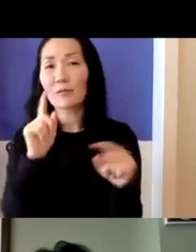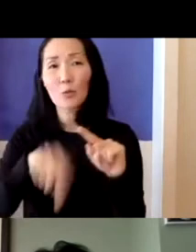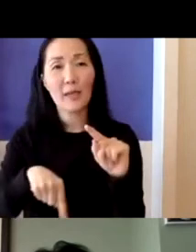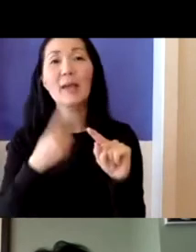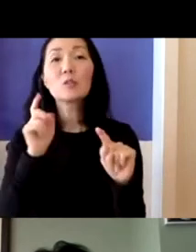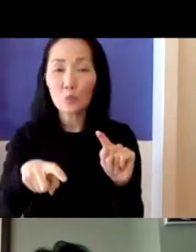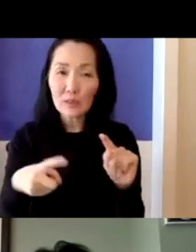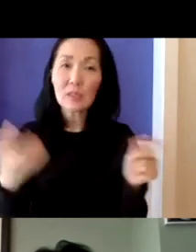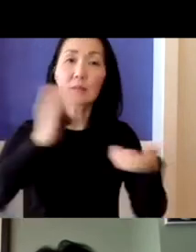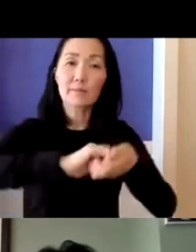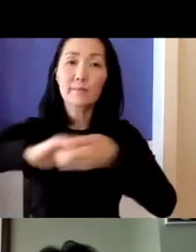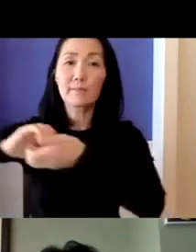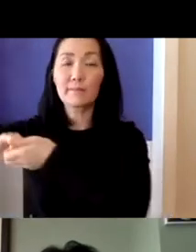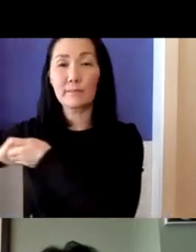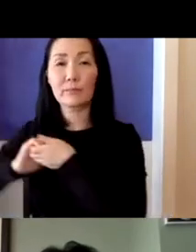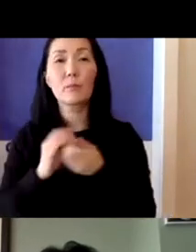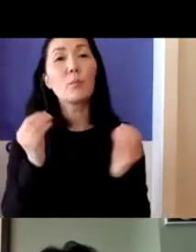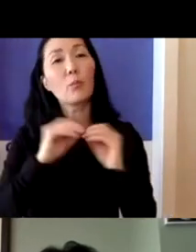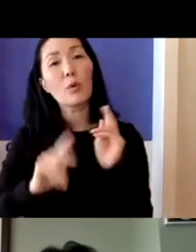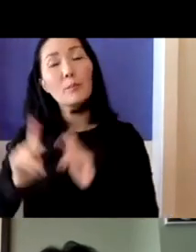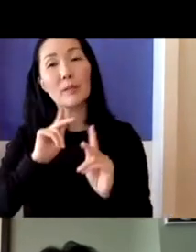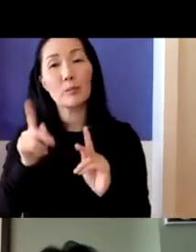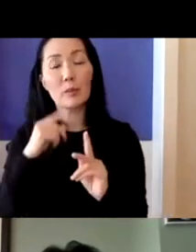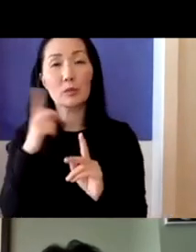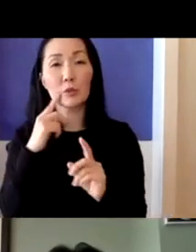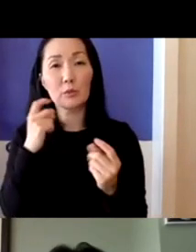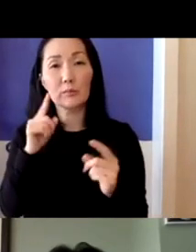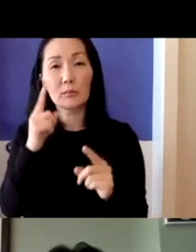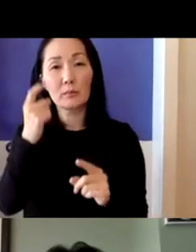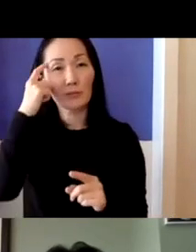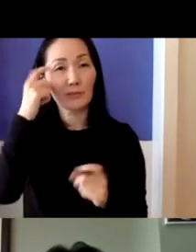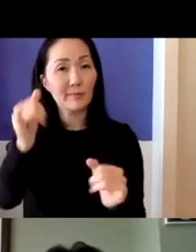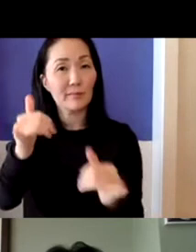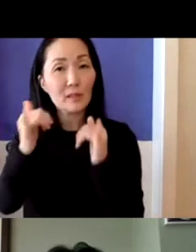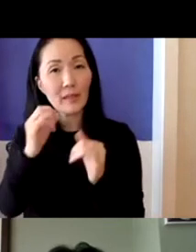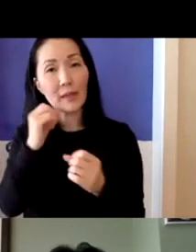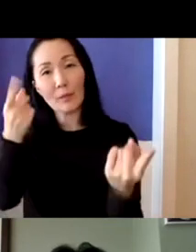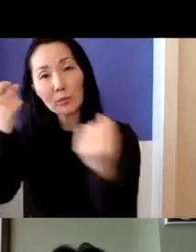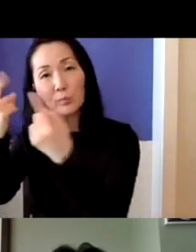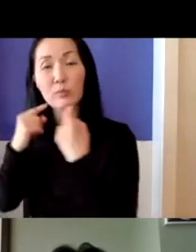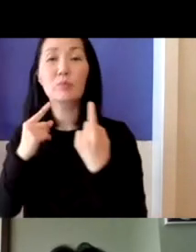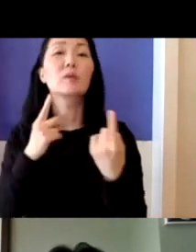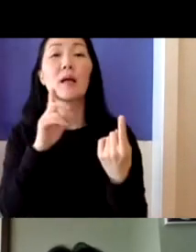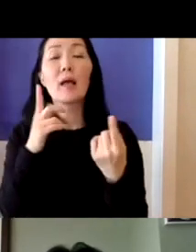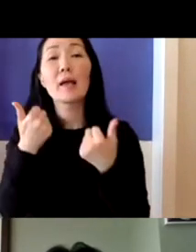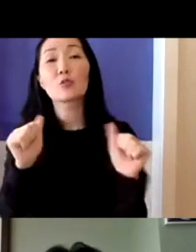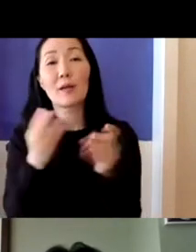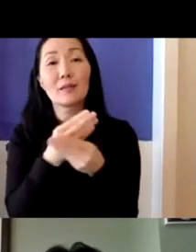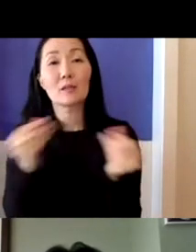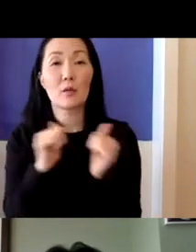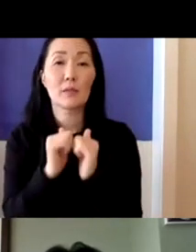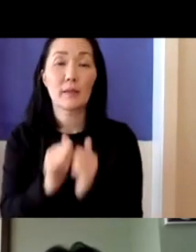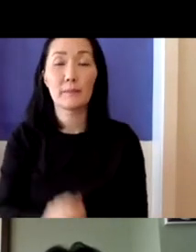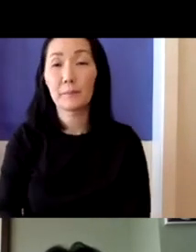I think we can use this as an opportunity to emerge from this better than when we went in, which is my hope.